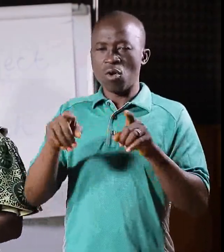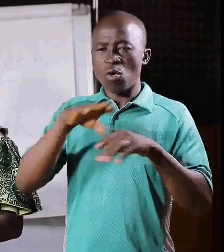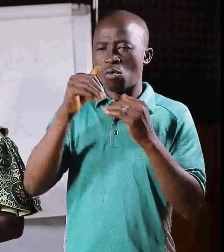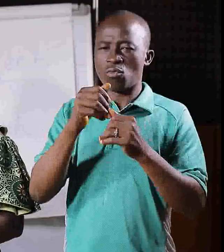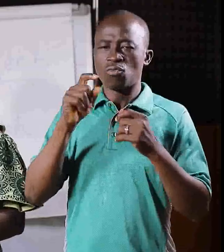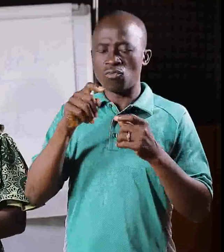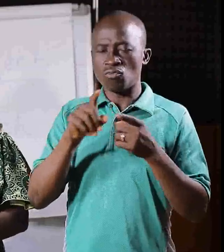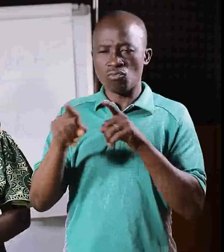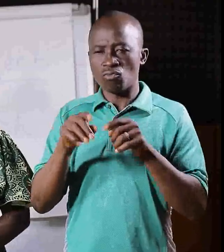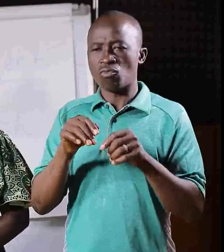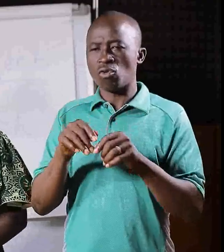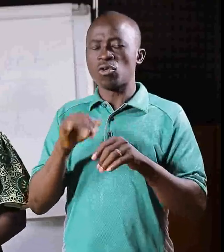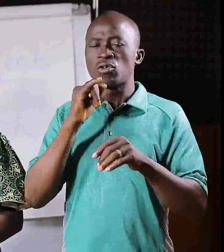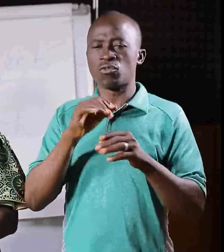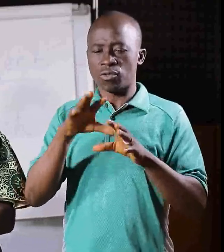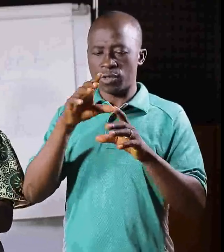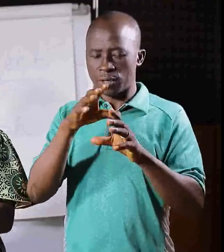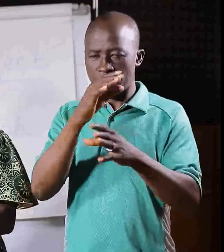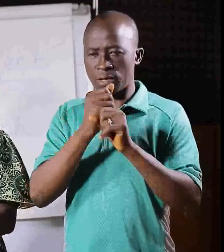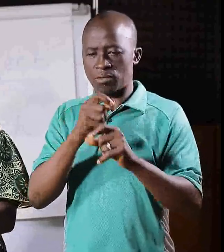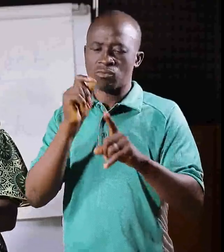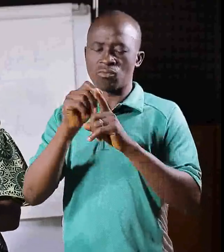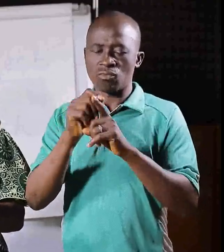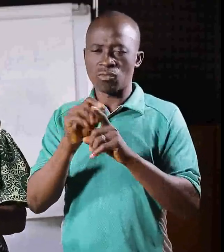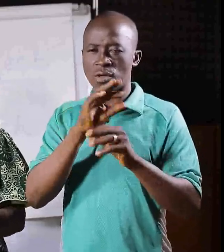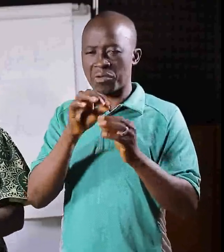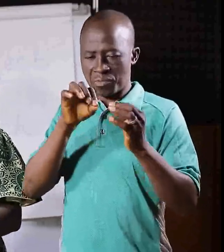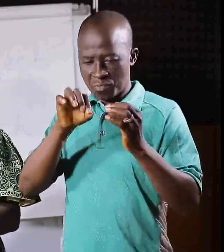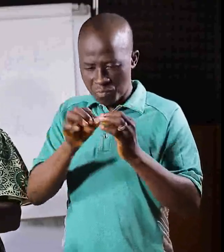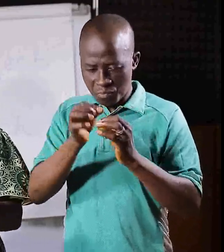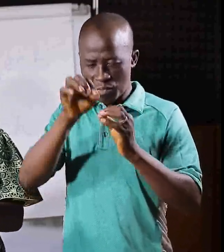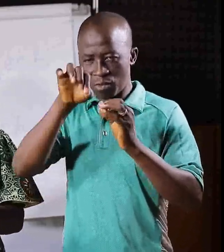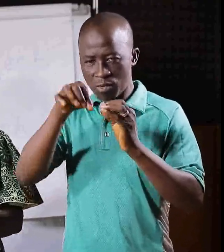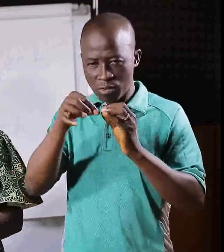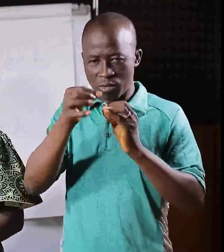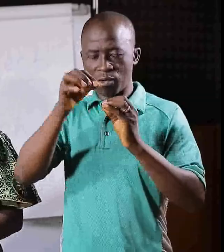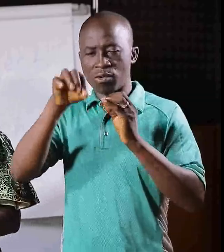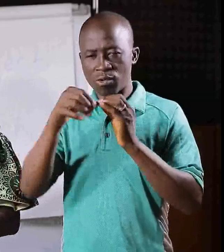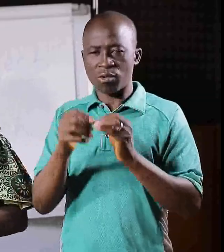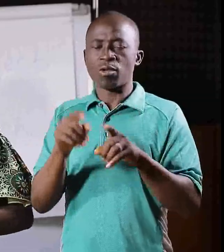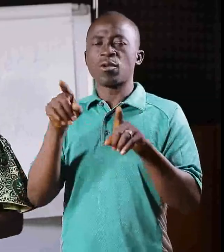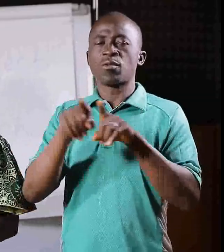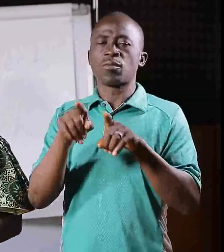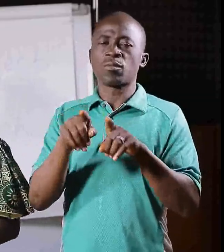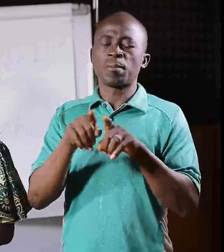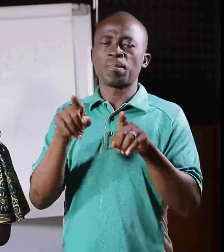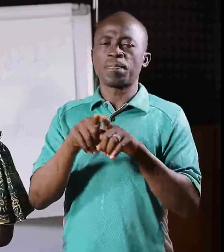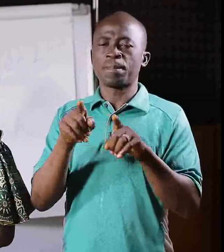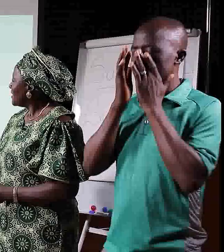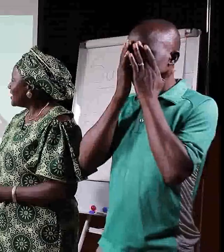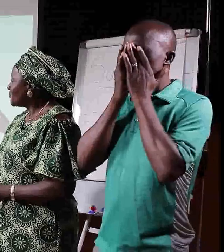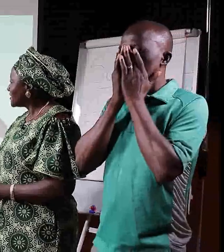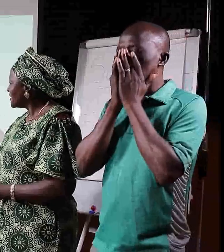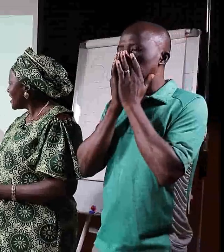student, get your transition words and begin to sew these things together. Begin to use the right ones and you are good to